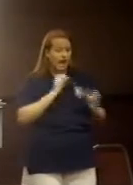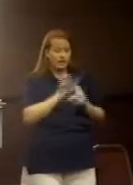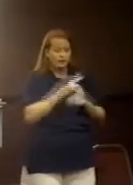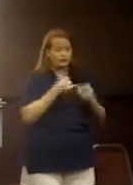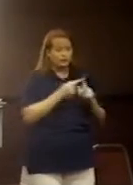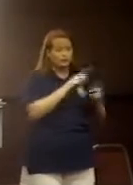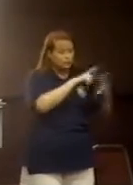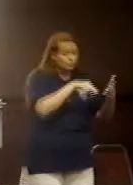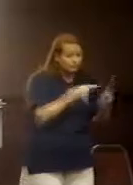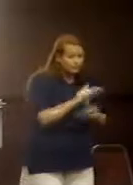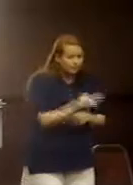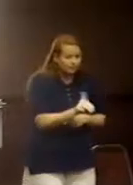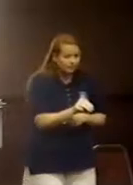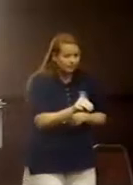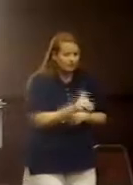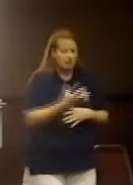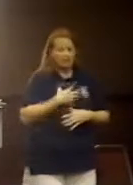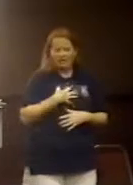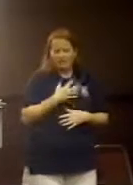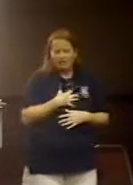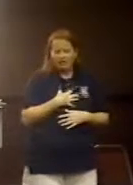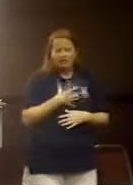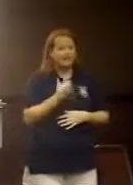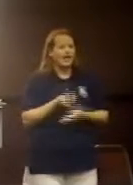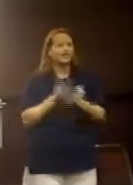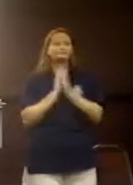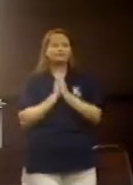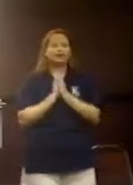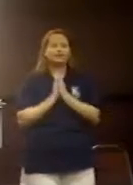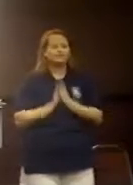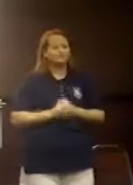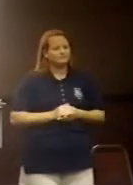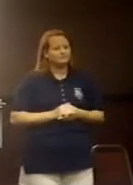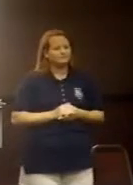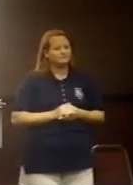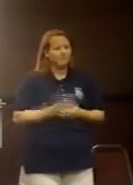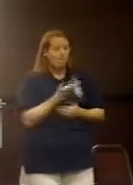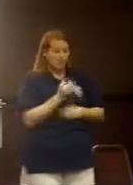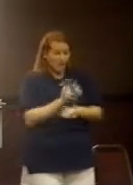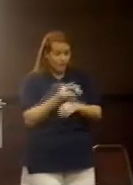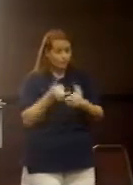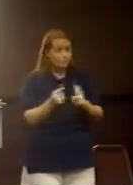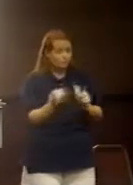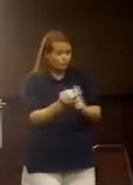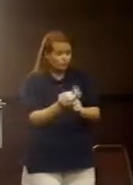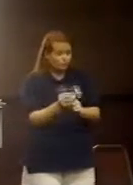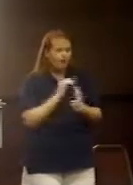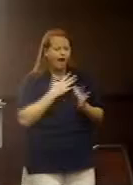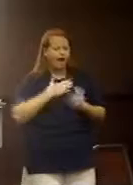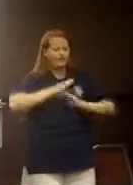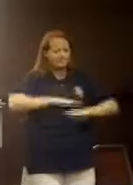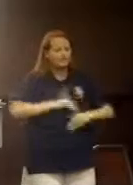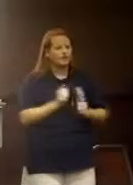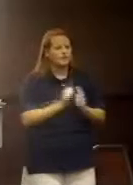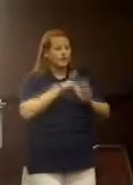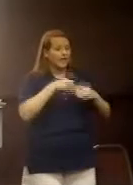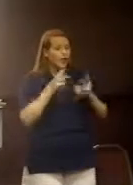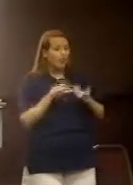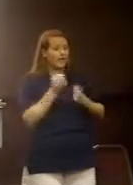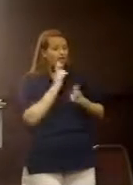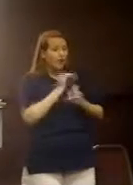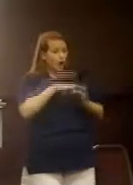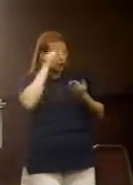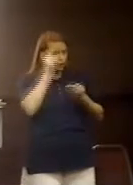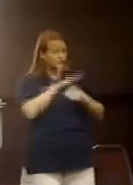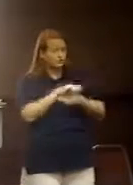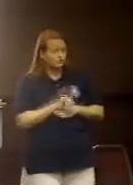use it to read to them, complain, and pray. They use it too, and I'm satisfied with how well they're learning